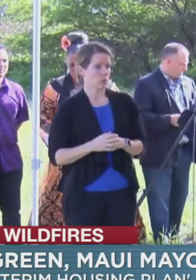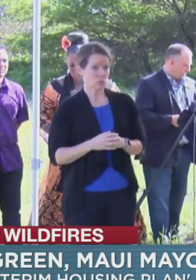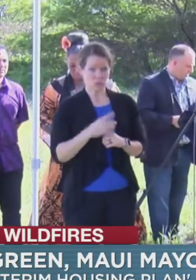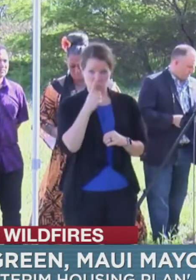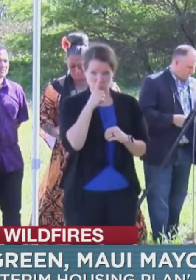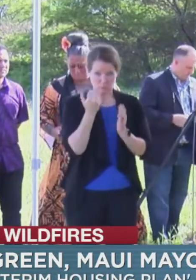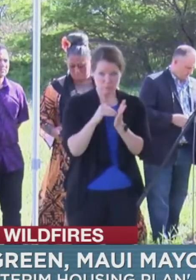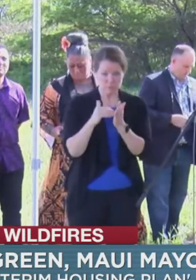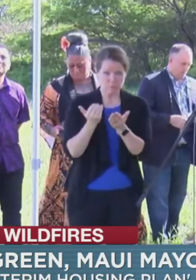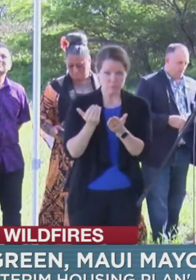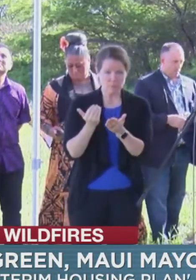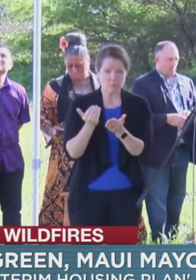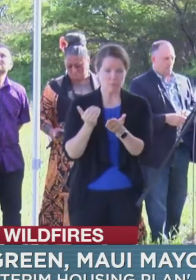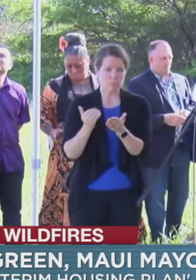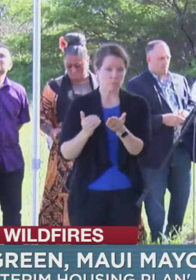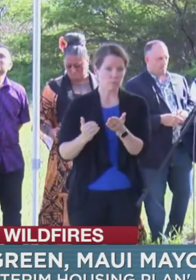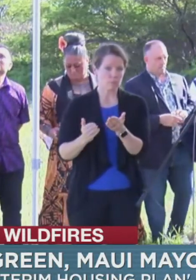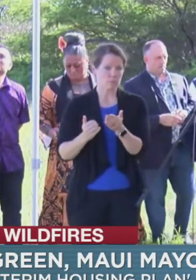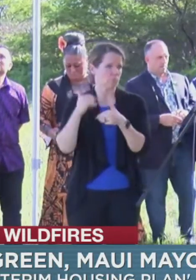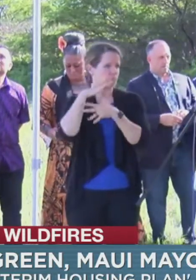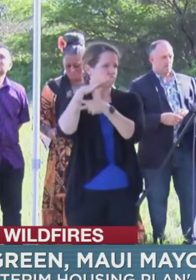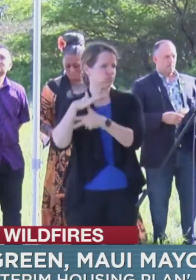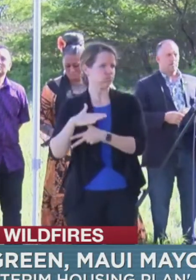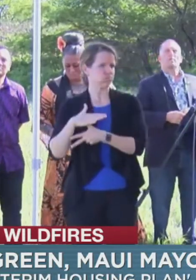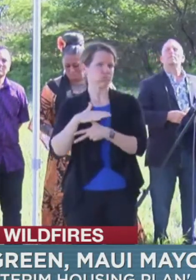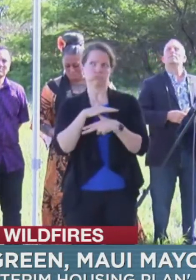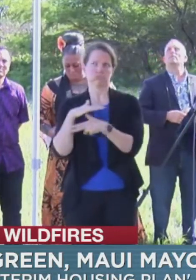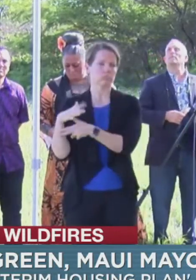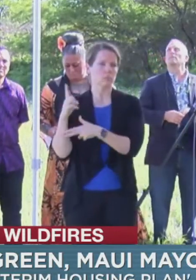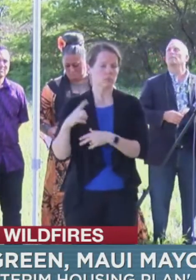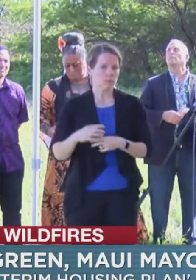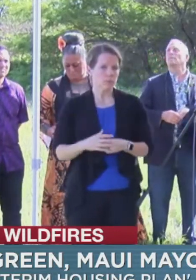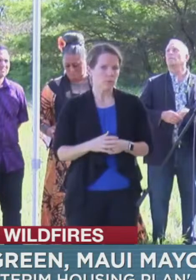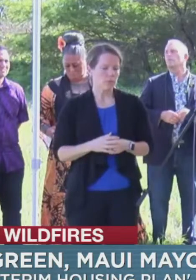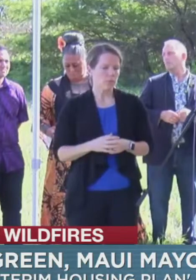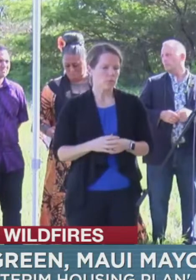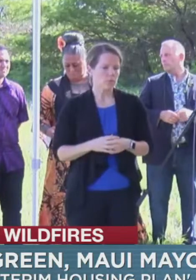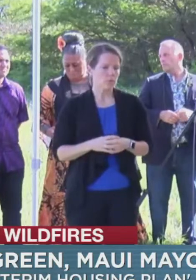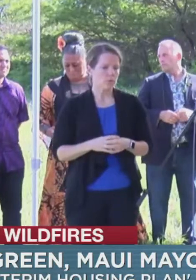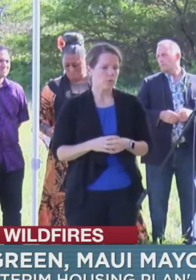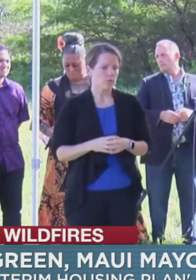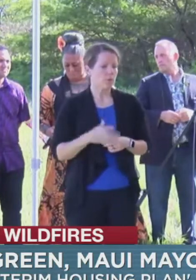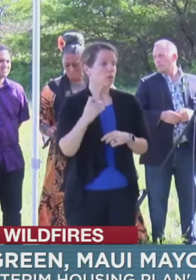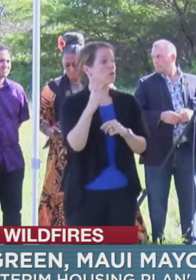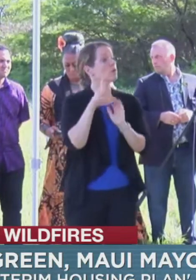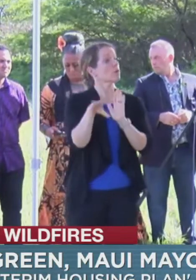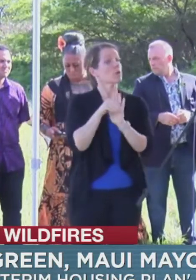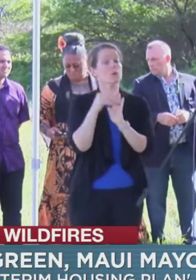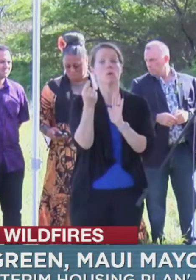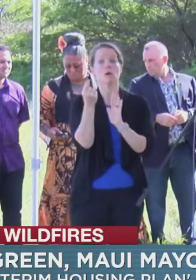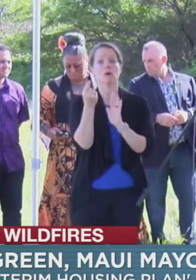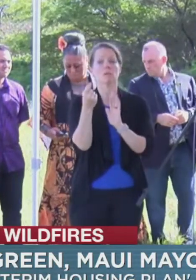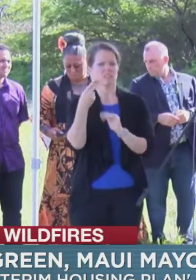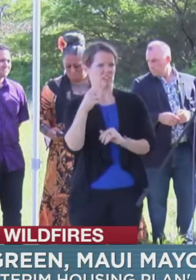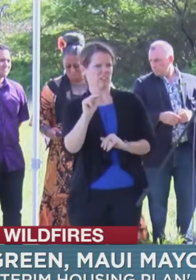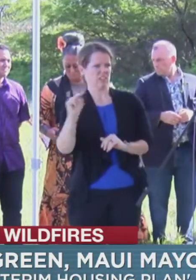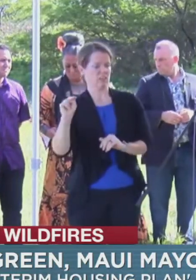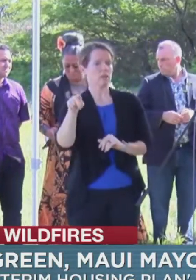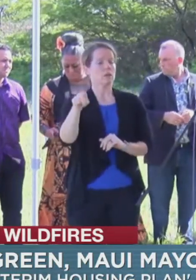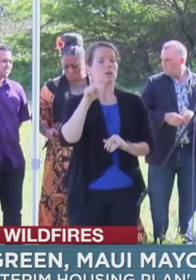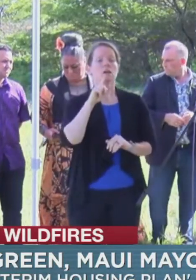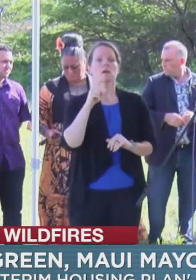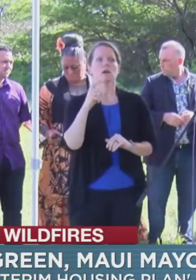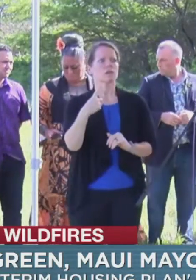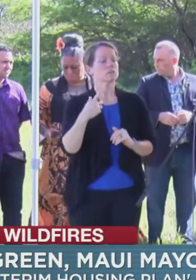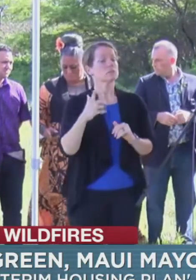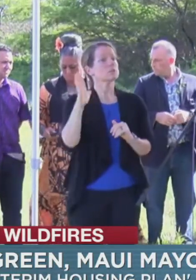Repeat one more time for me. the plan for previously homeless fire survivors? The Chelsea's question is around what's the